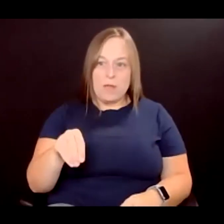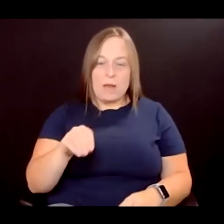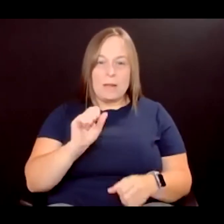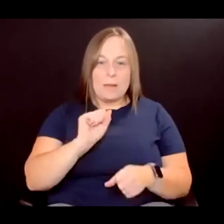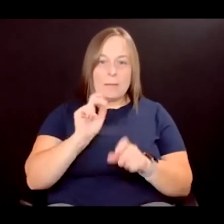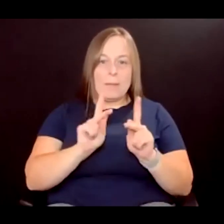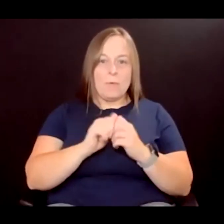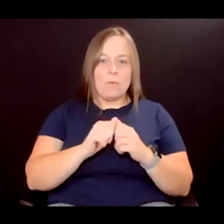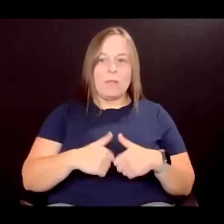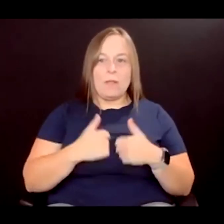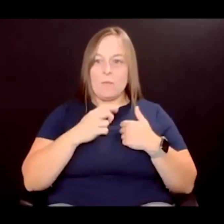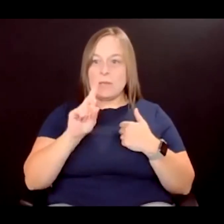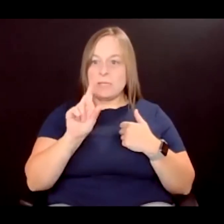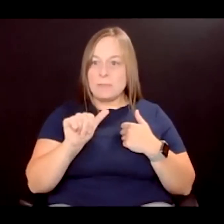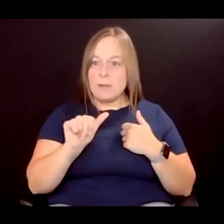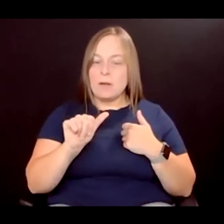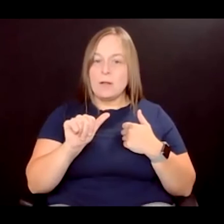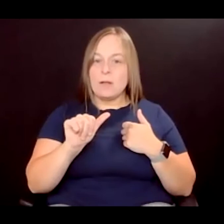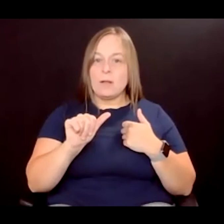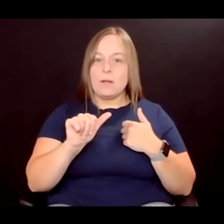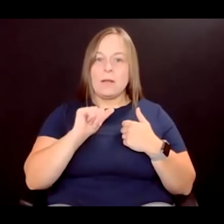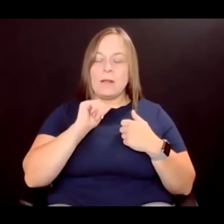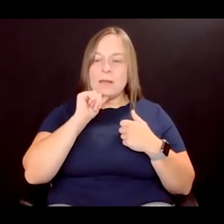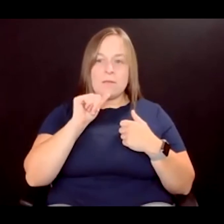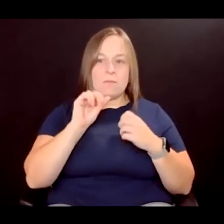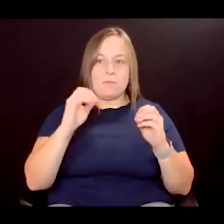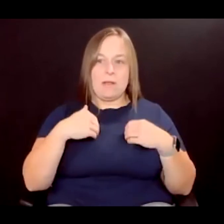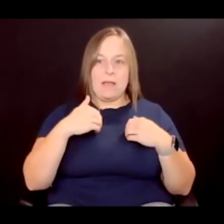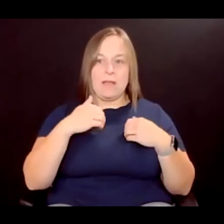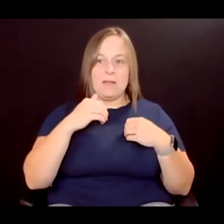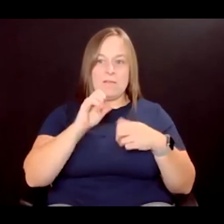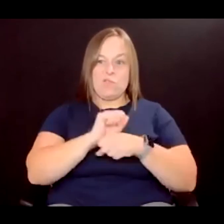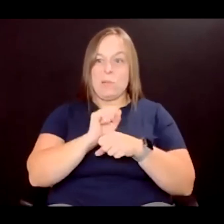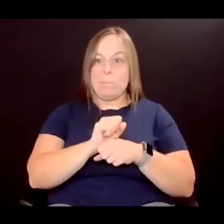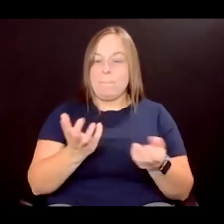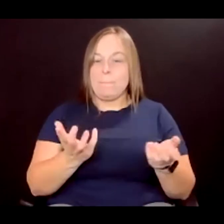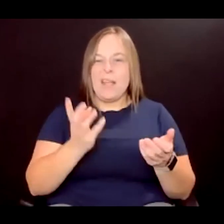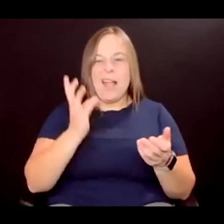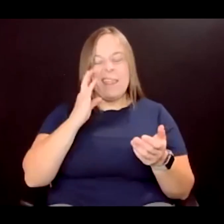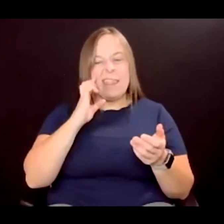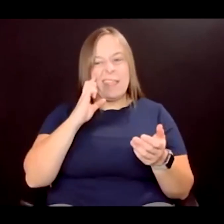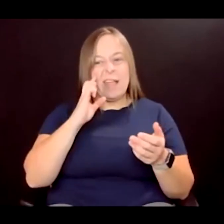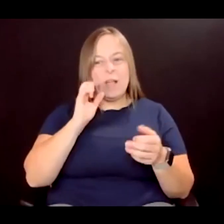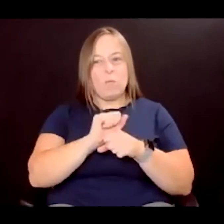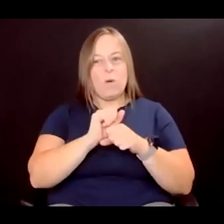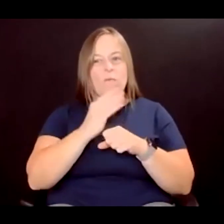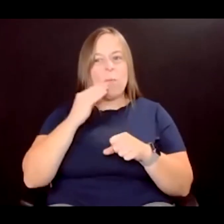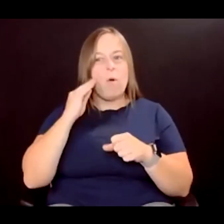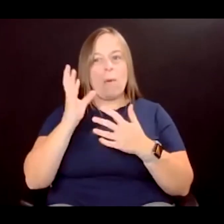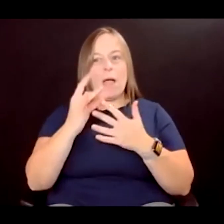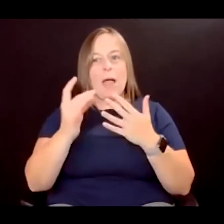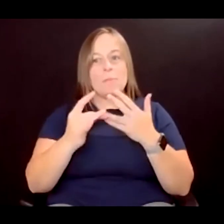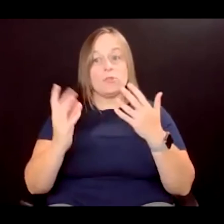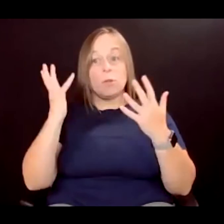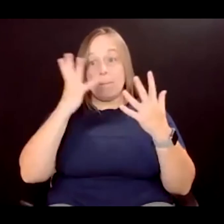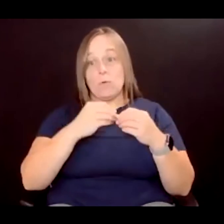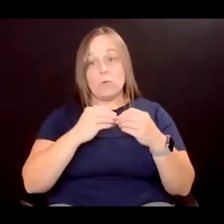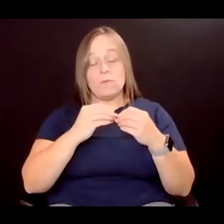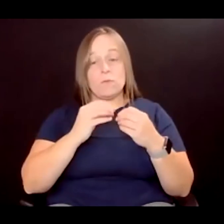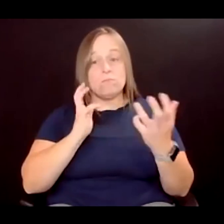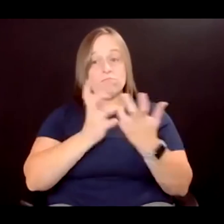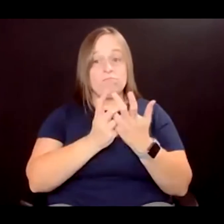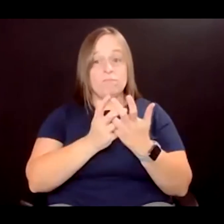a light bulb in a darkened area, it has been very ignored in the city of Albany. And